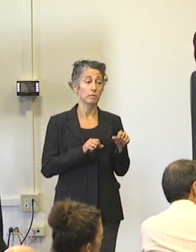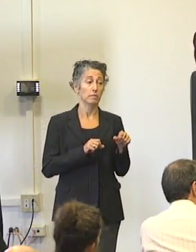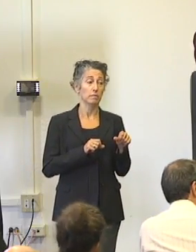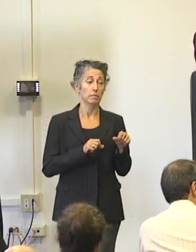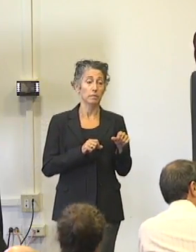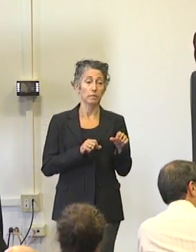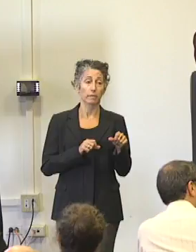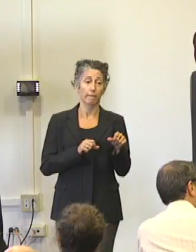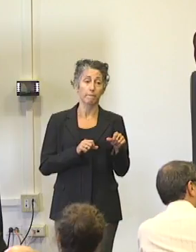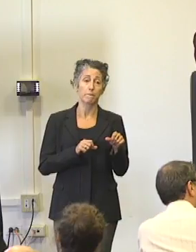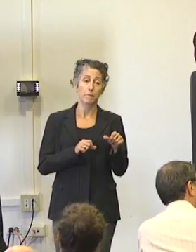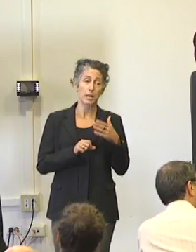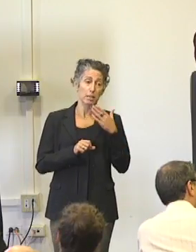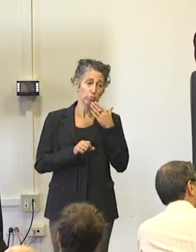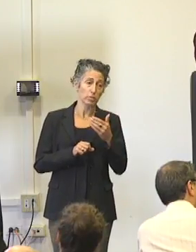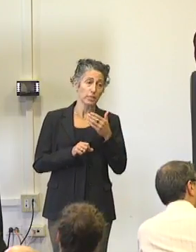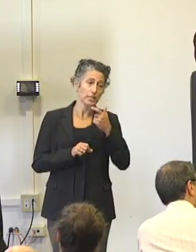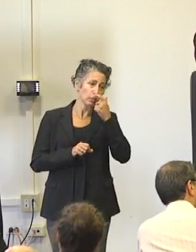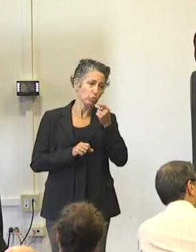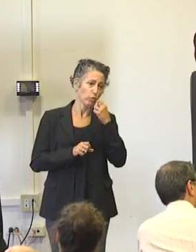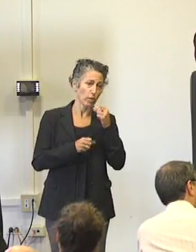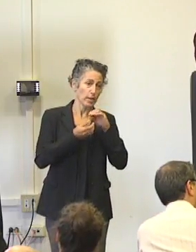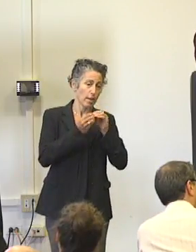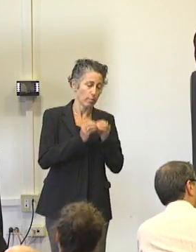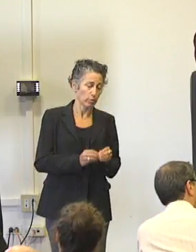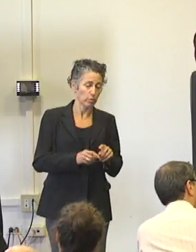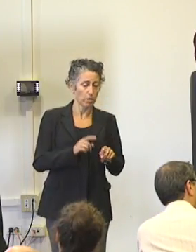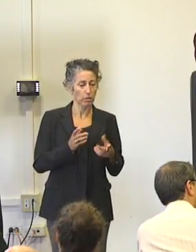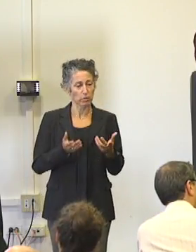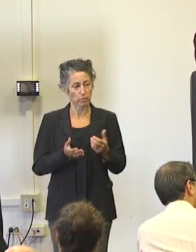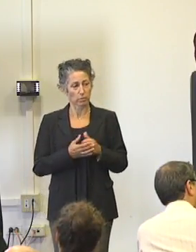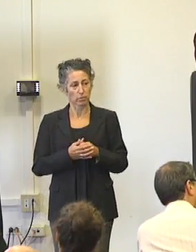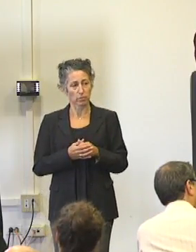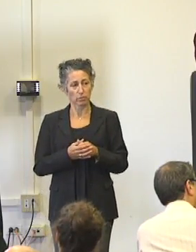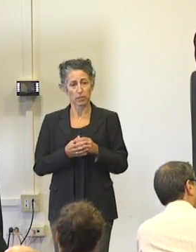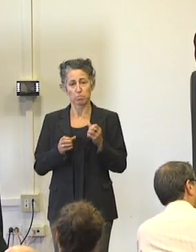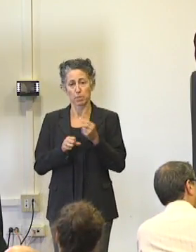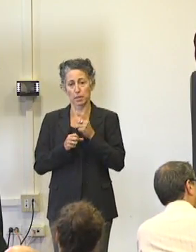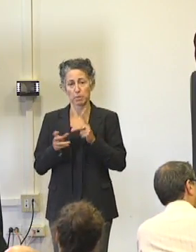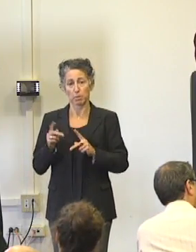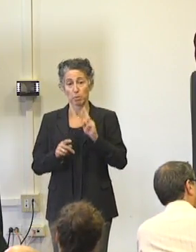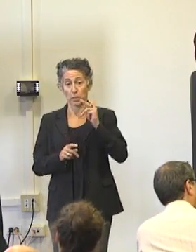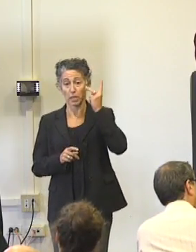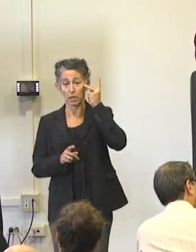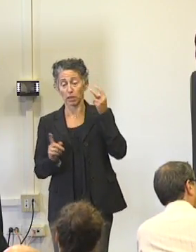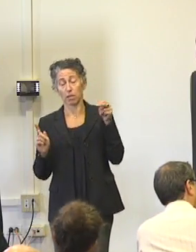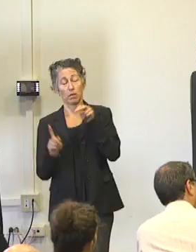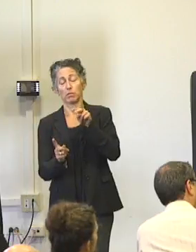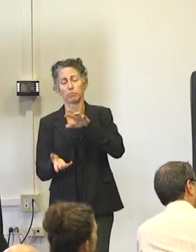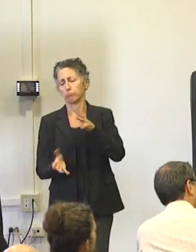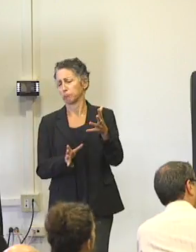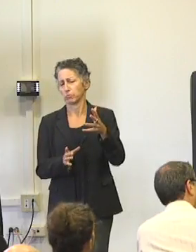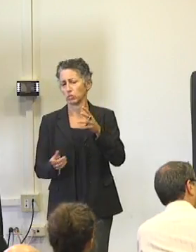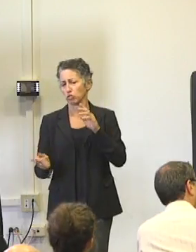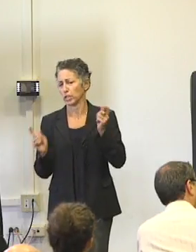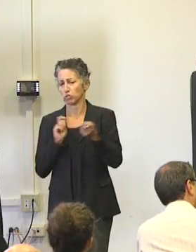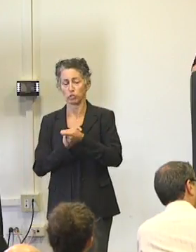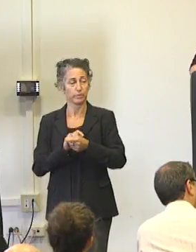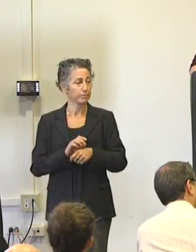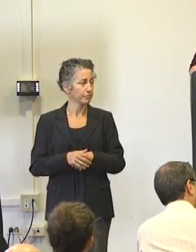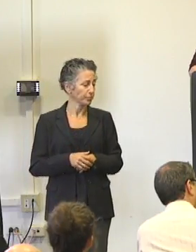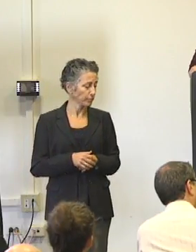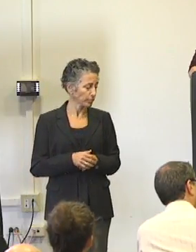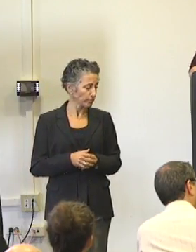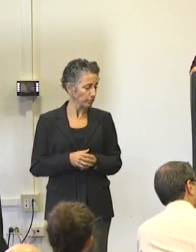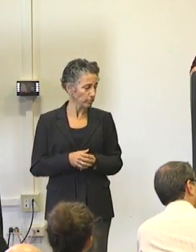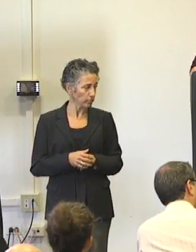but it is an interesting thought and has certainly agitated a lot of people politically. So. Well,